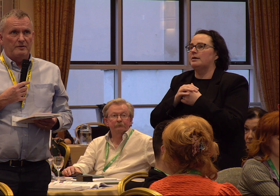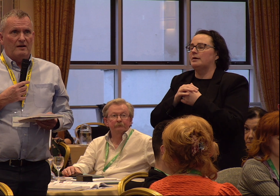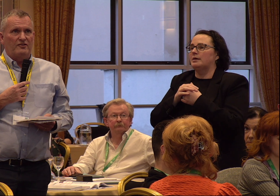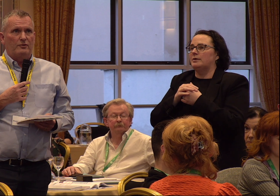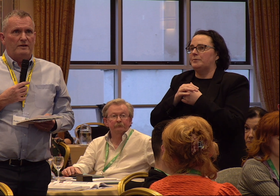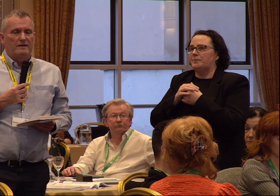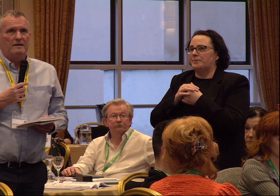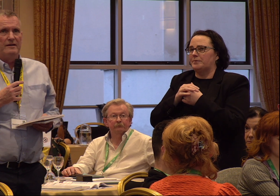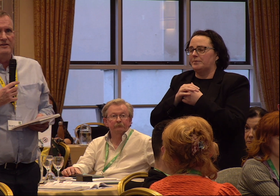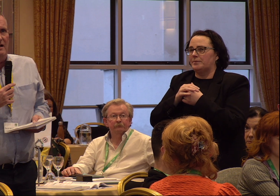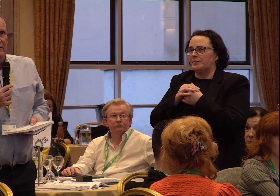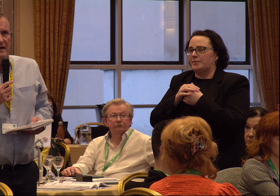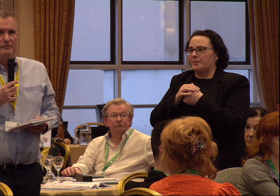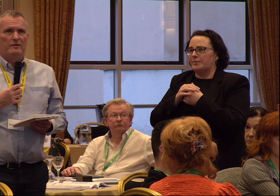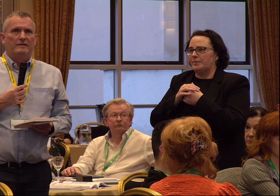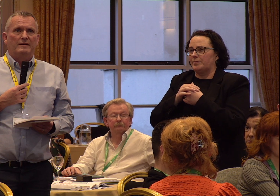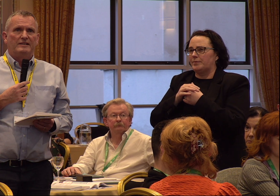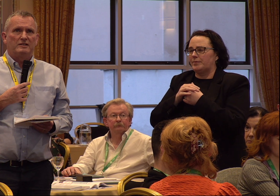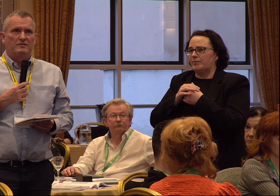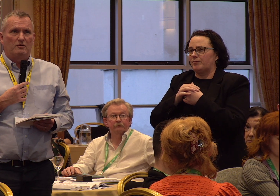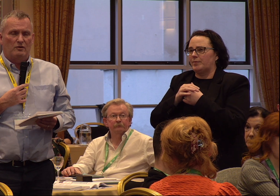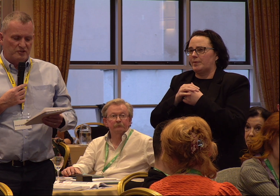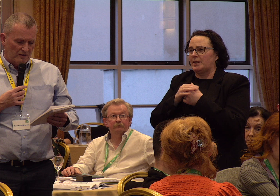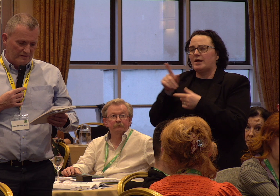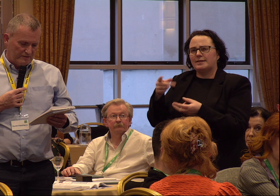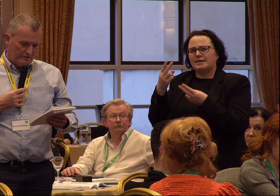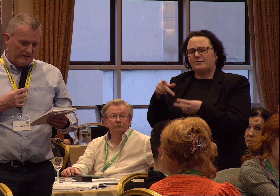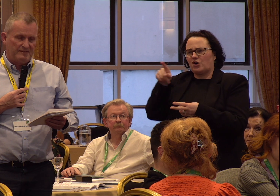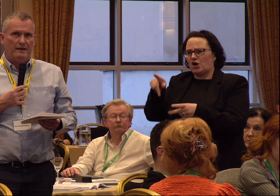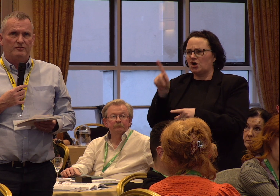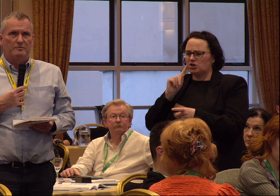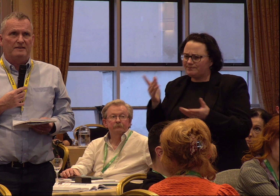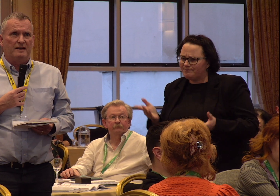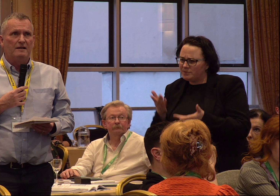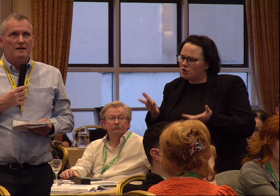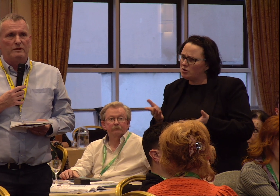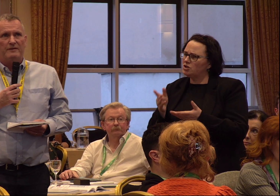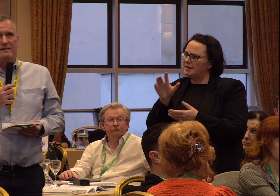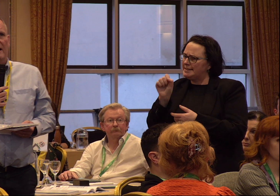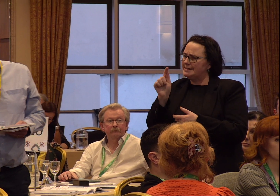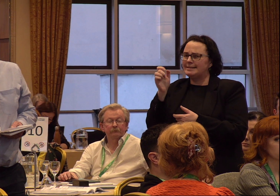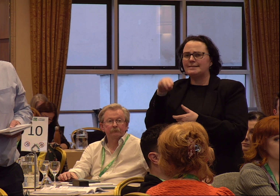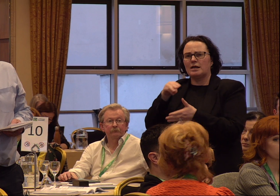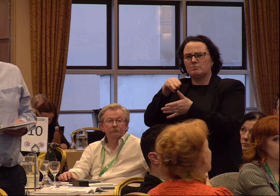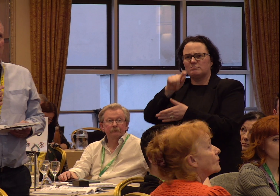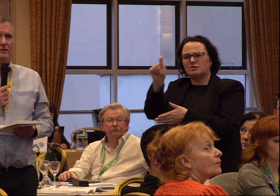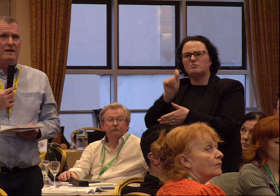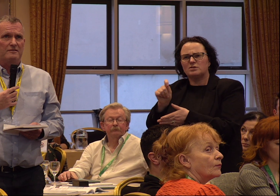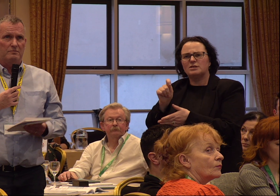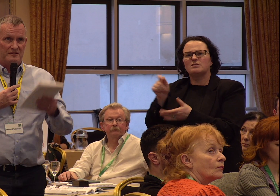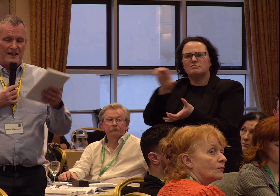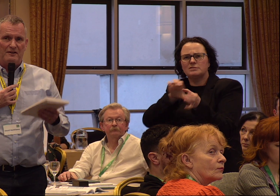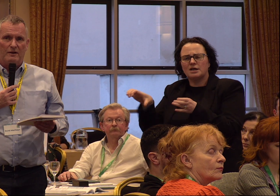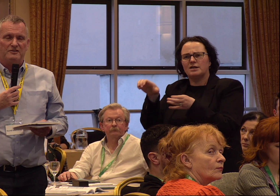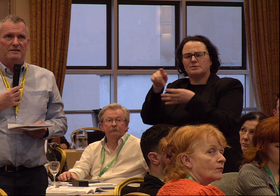With regard to the need for initiatives to encourage girls to take STEM subjects, yeah, we felt again that if you could address